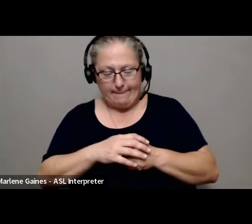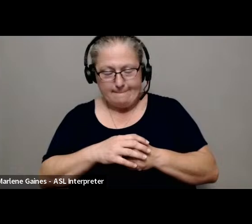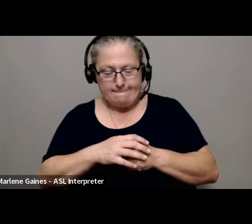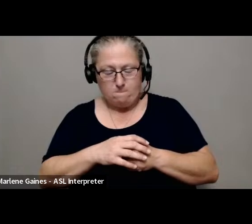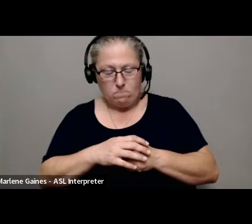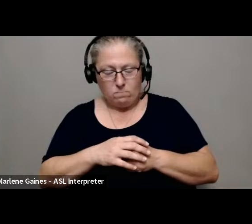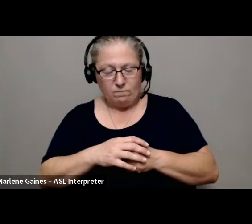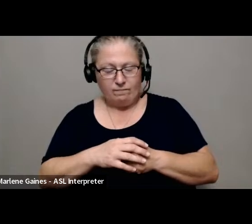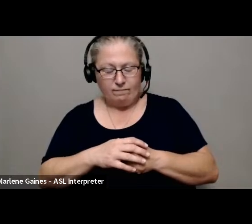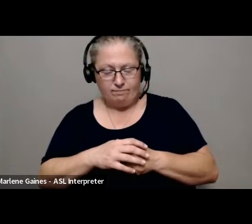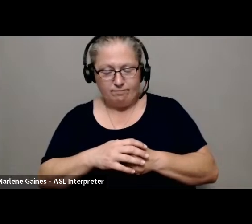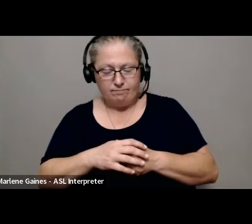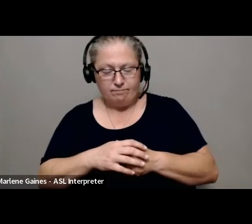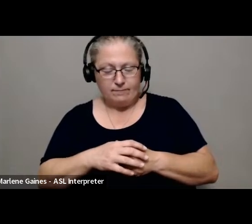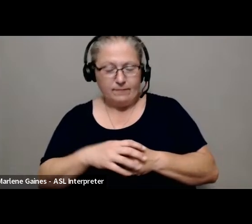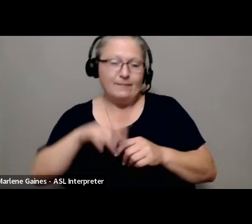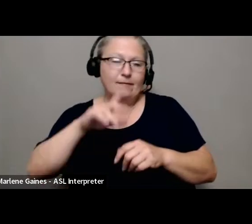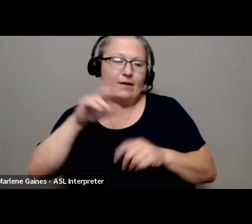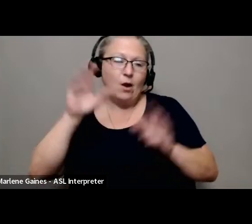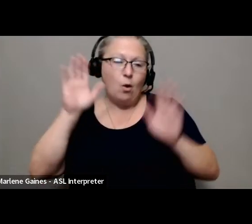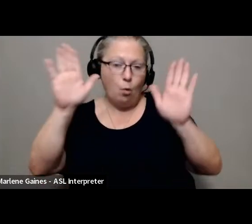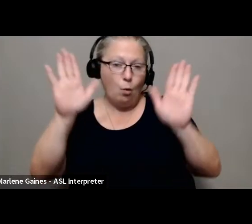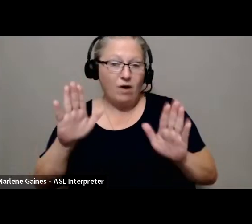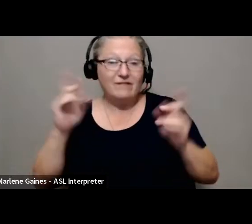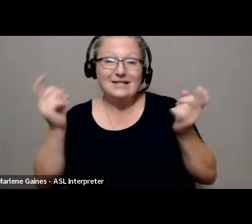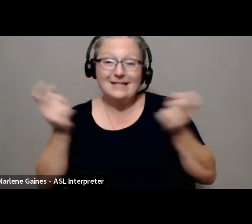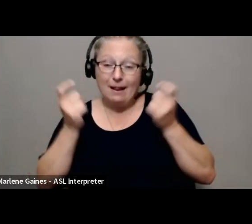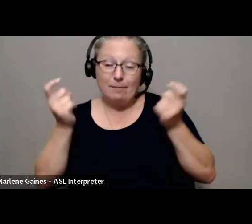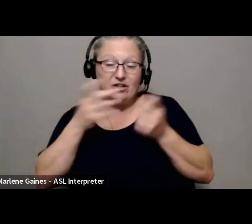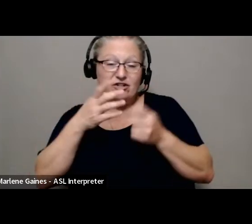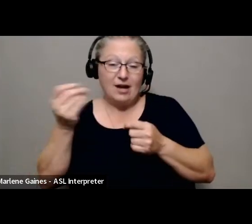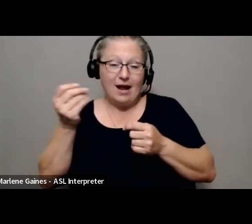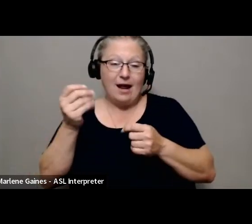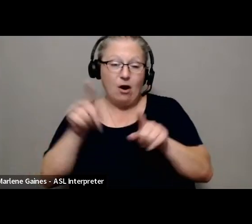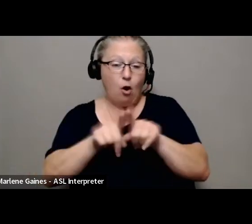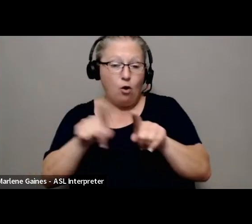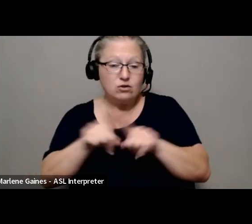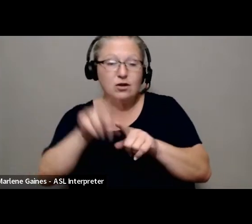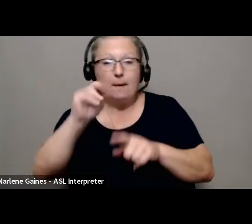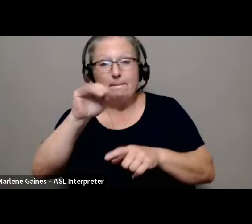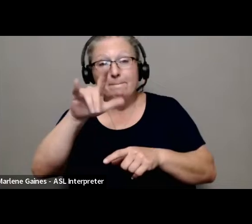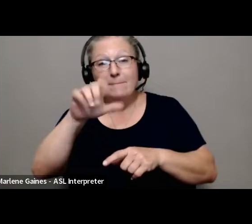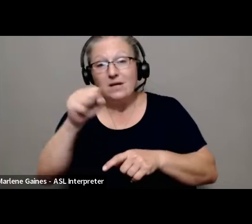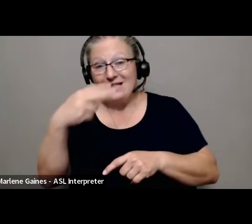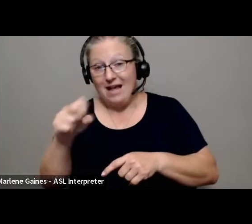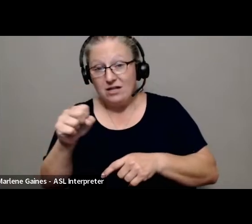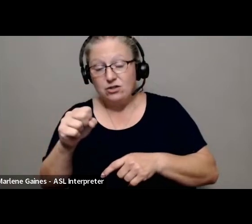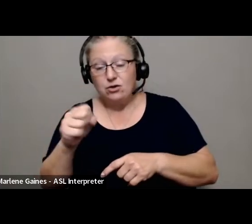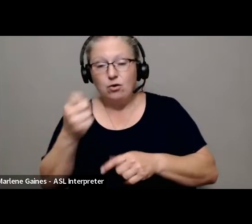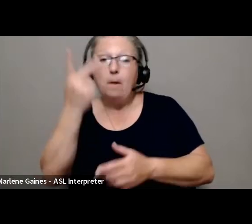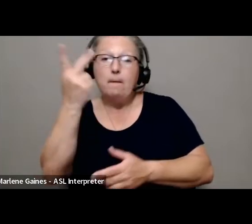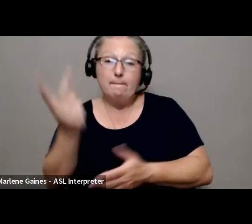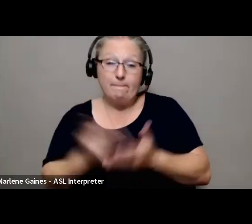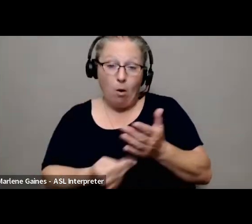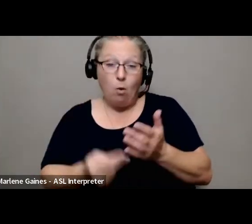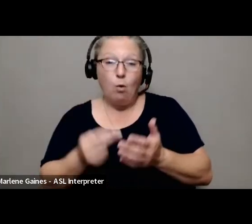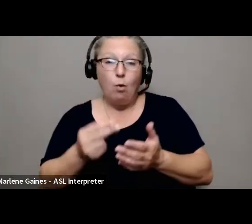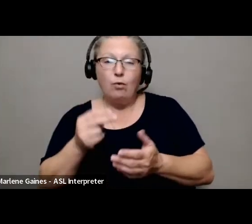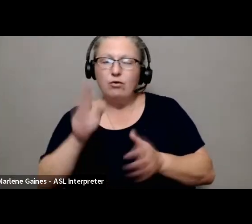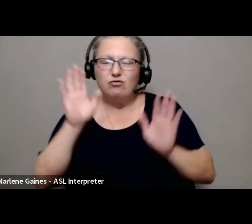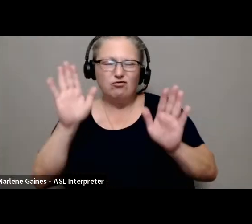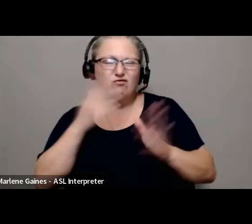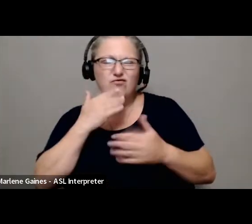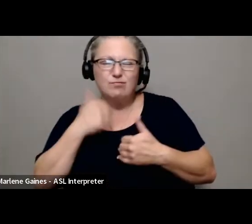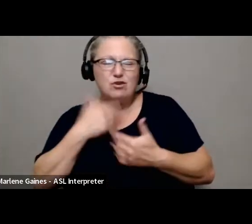It was a wonderful celebration, and also Mills High School. Both of them, I'm just so